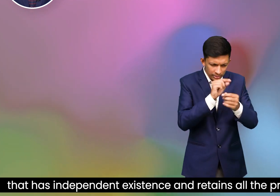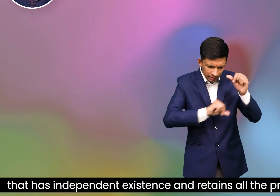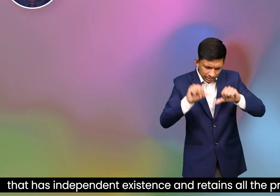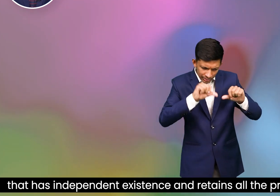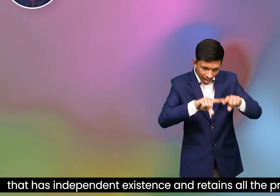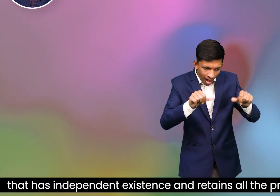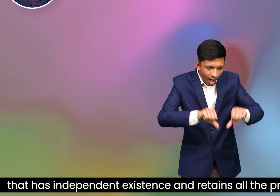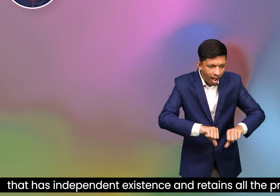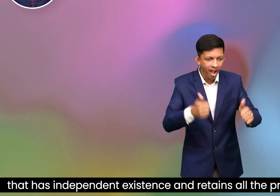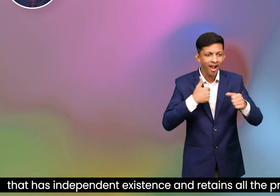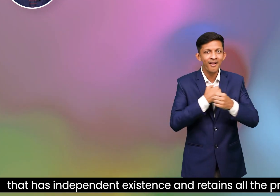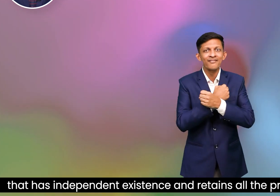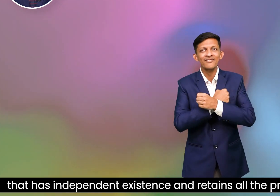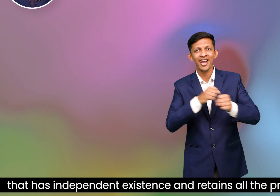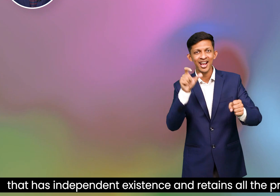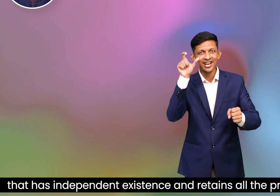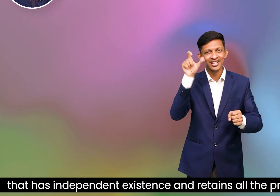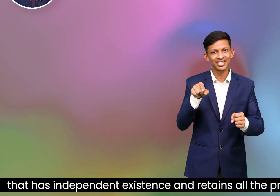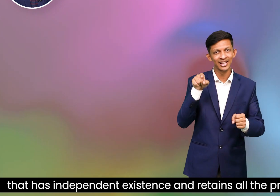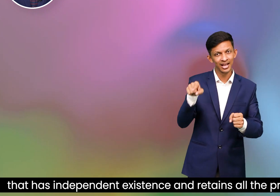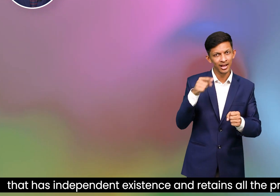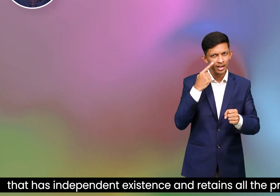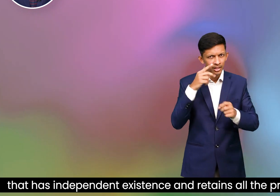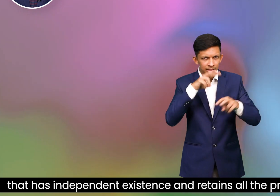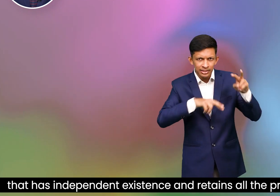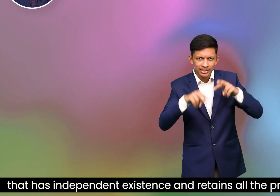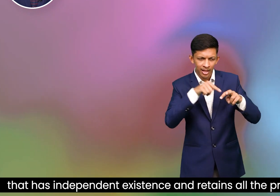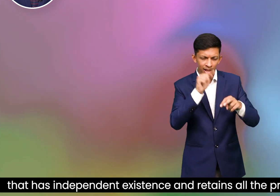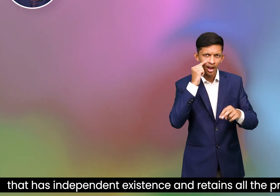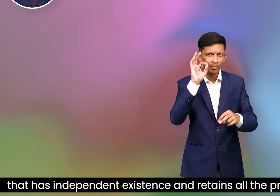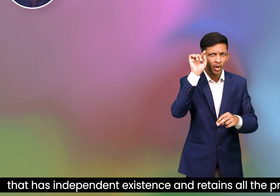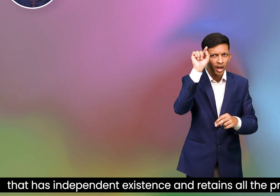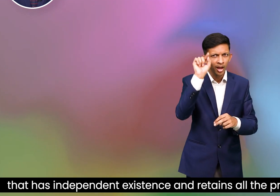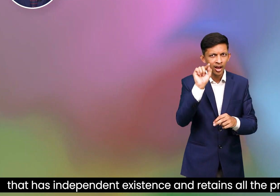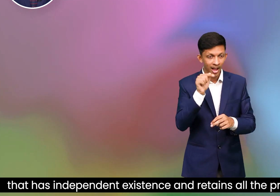and retains all the properties of that substance.